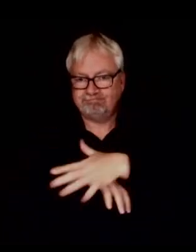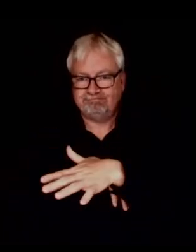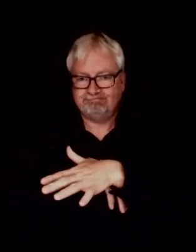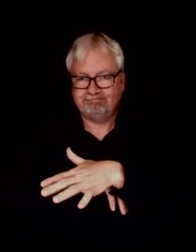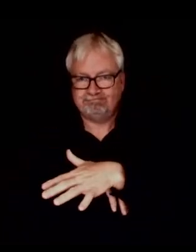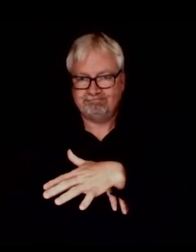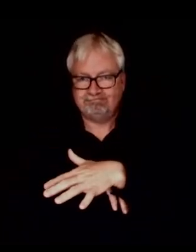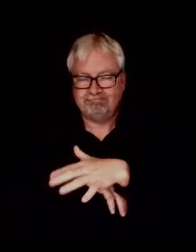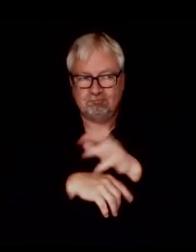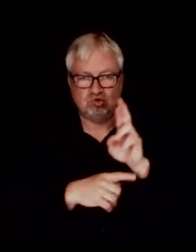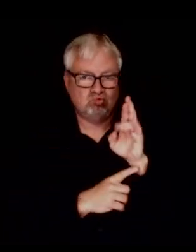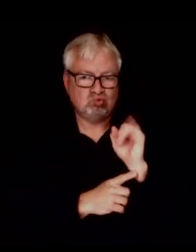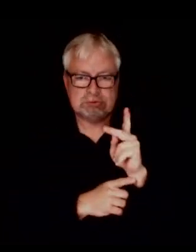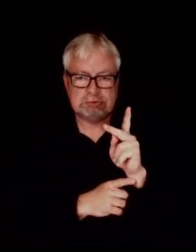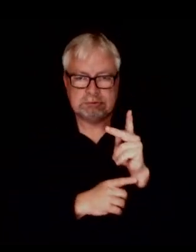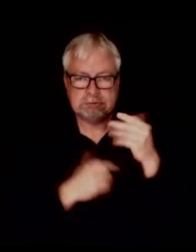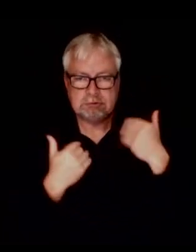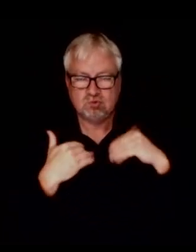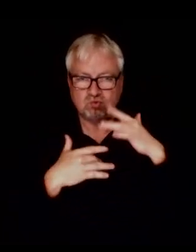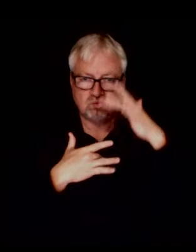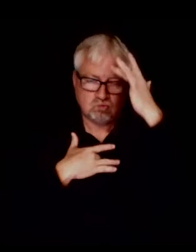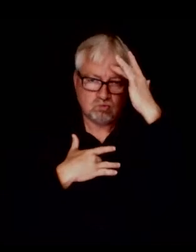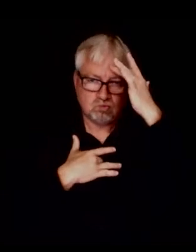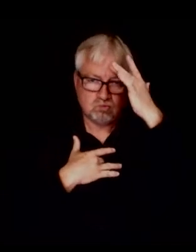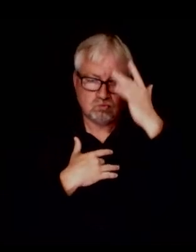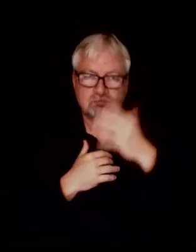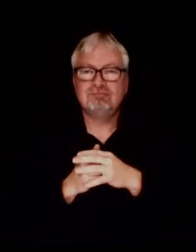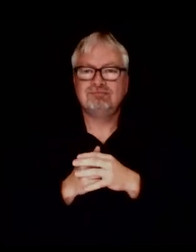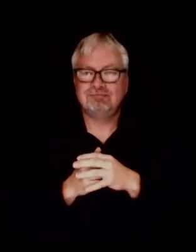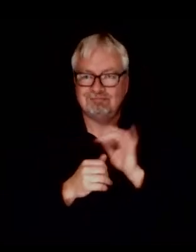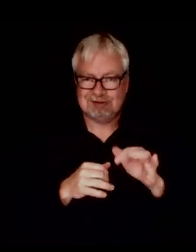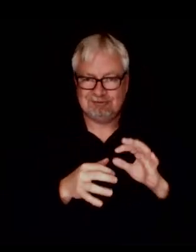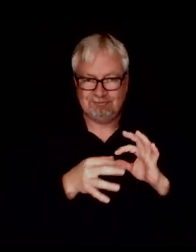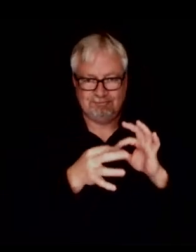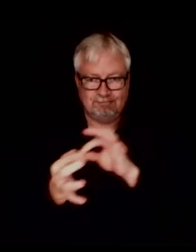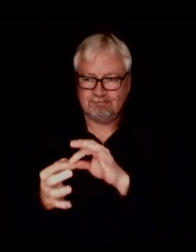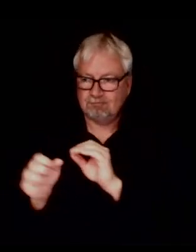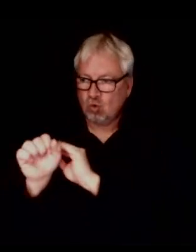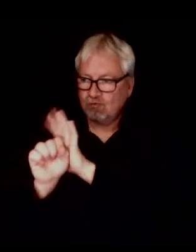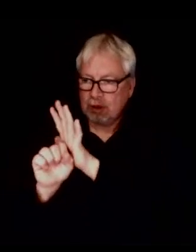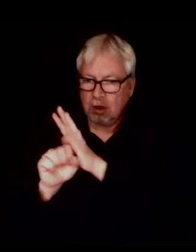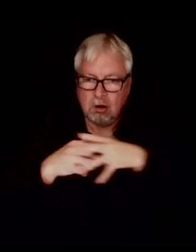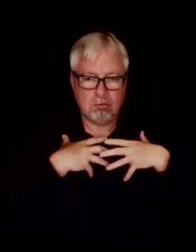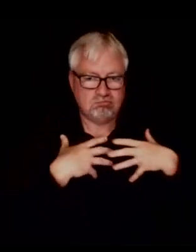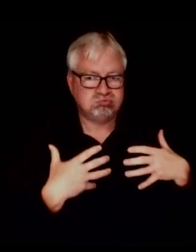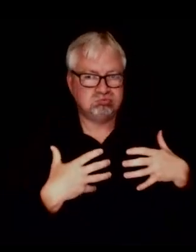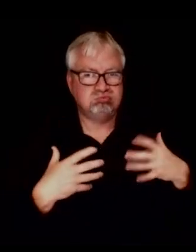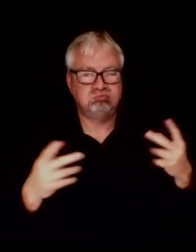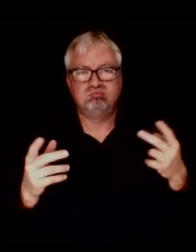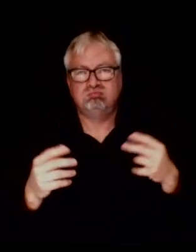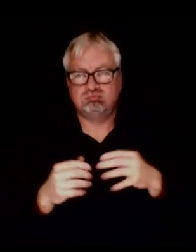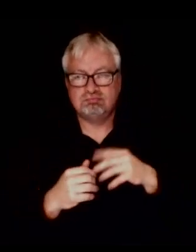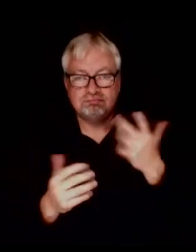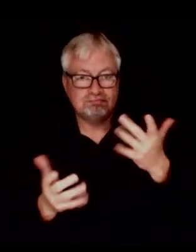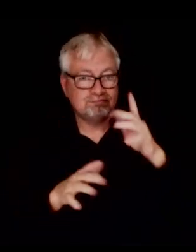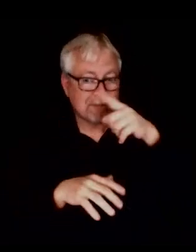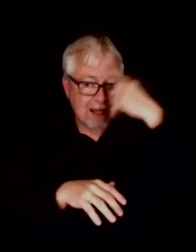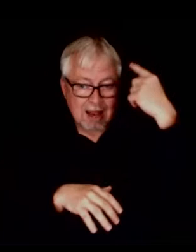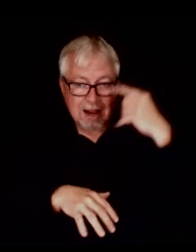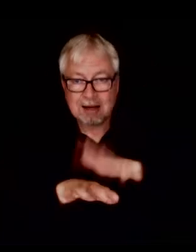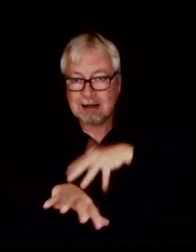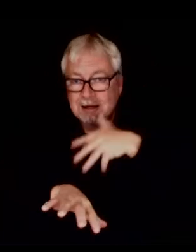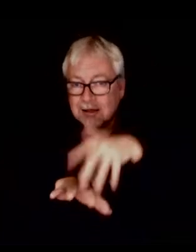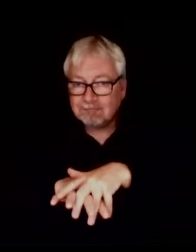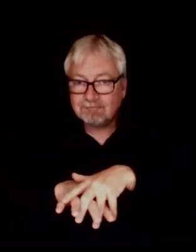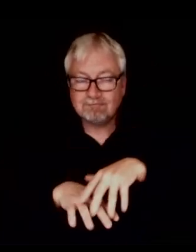well. Like national data, we have also seen that our Black, Indigenous, and children of color have been